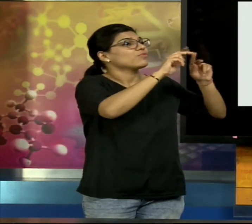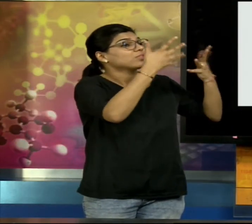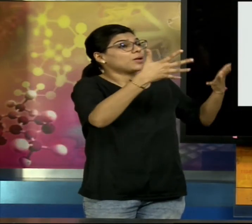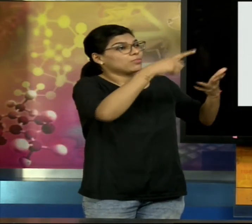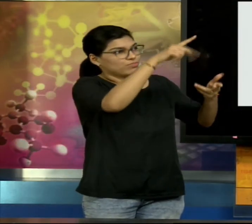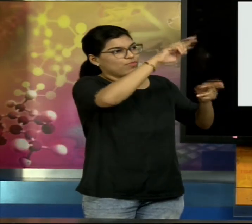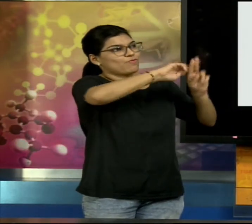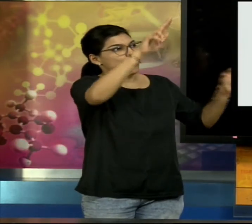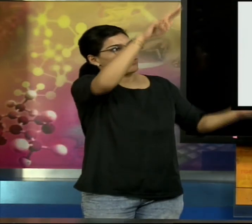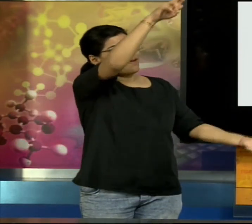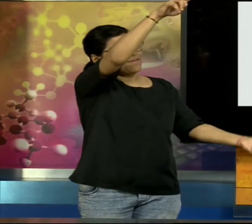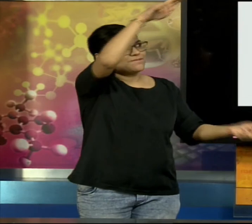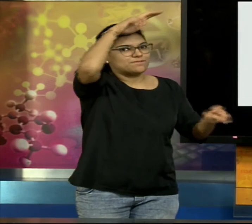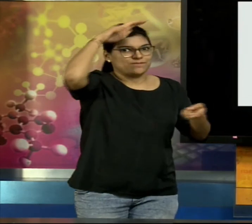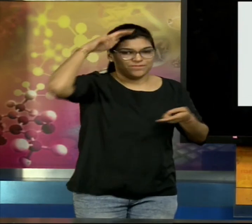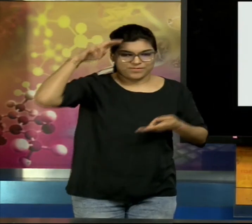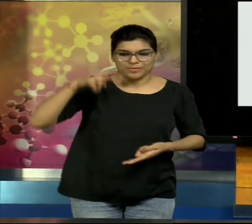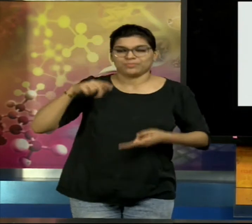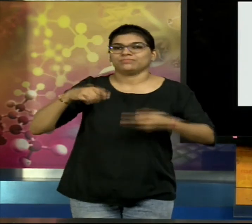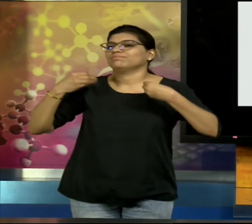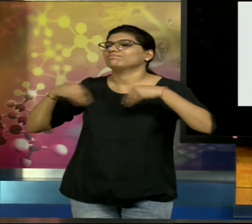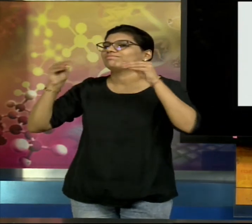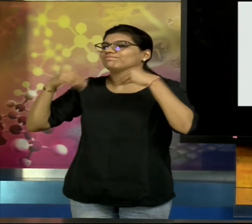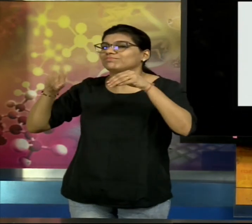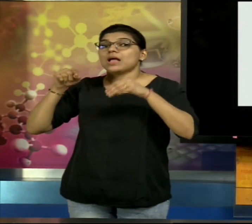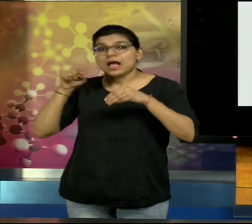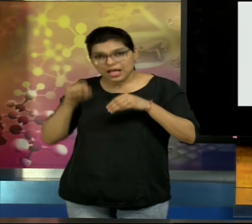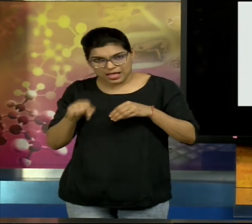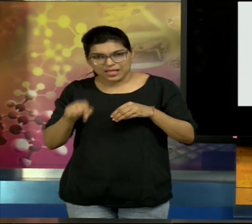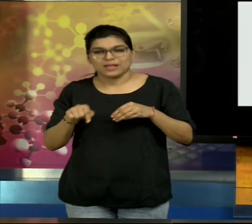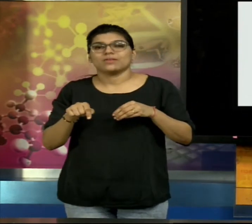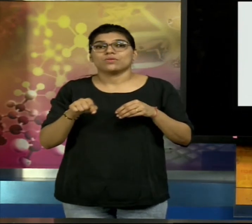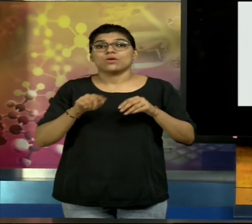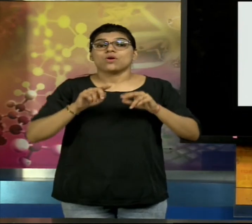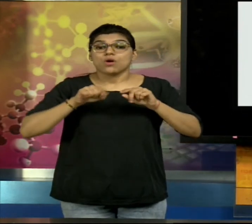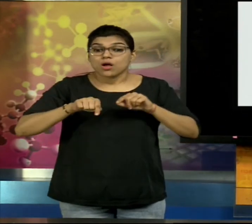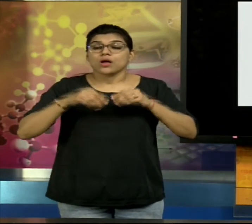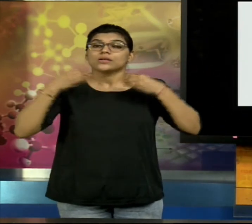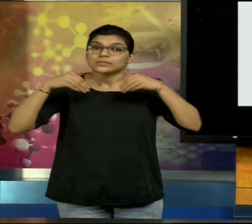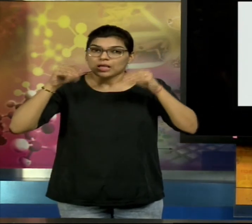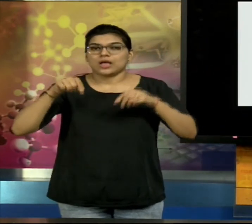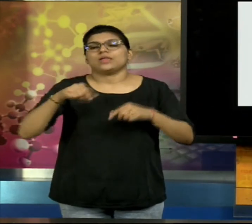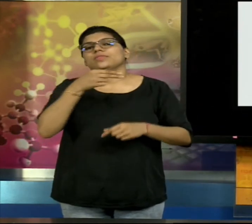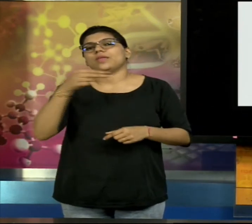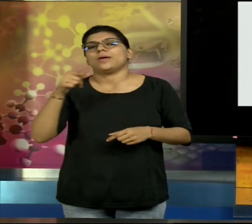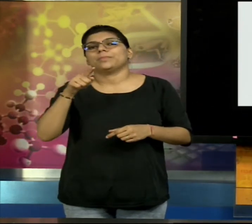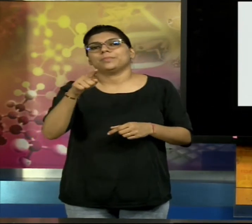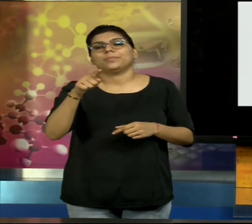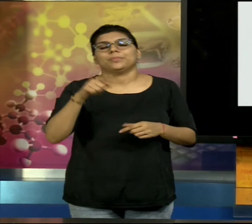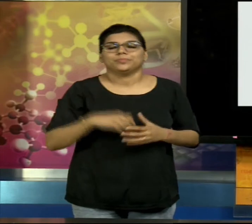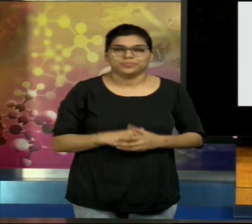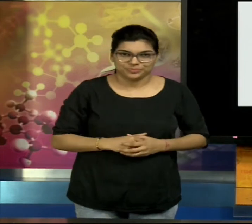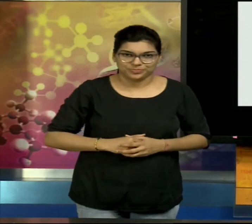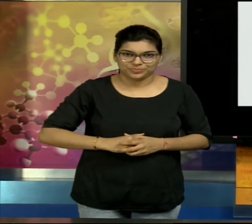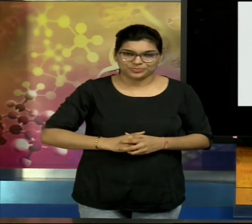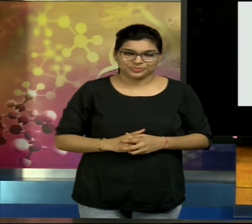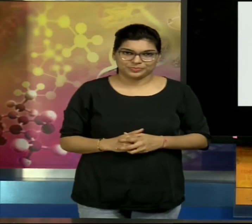buy some material and you have to pay for the all bunch amount. So that is known as